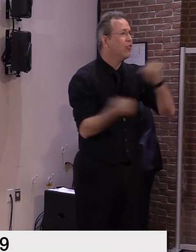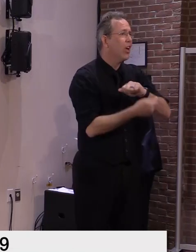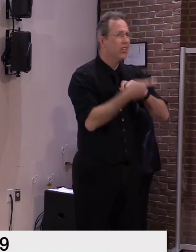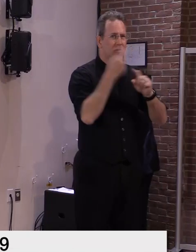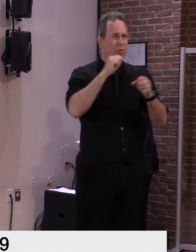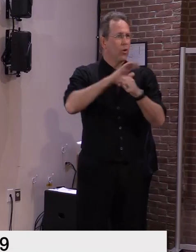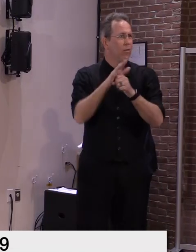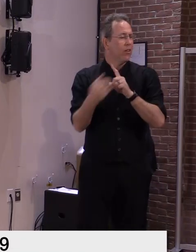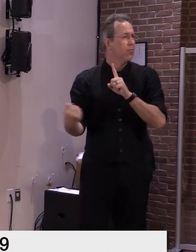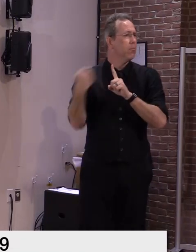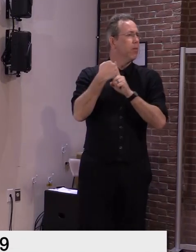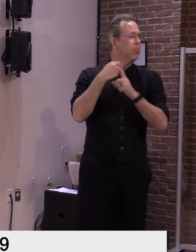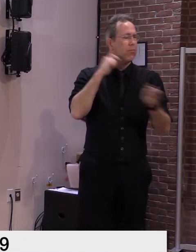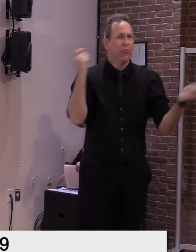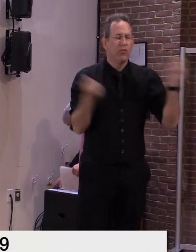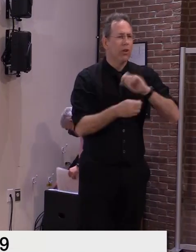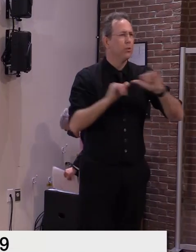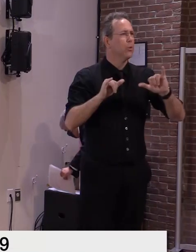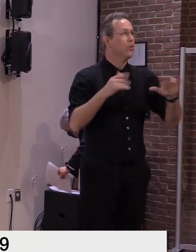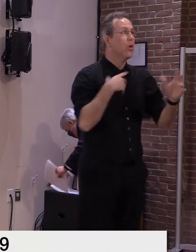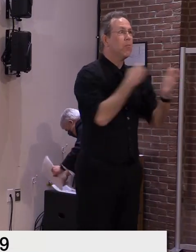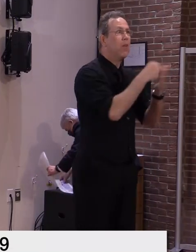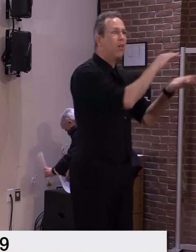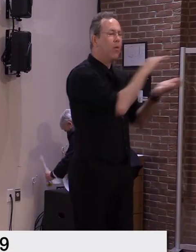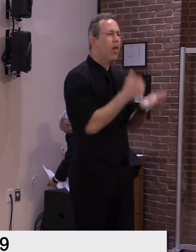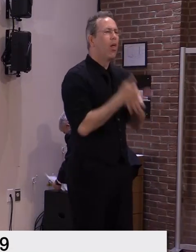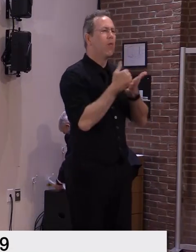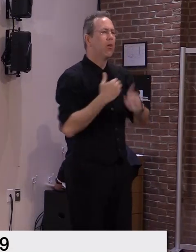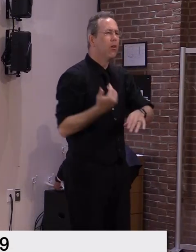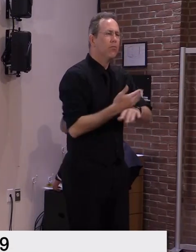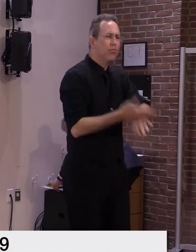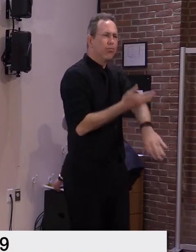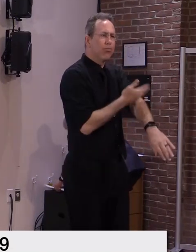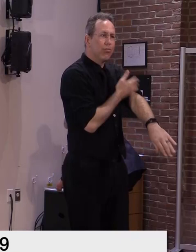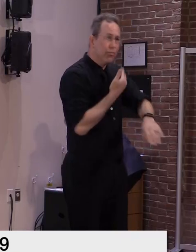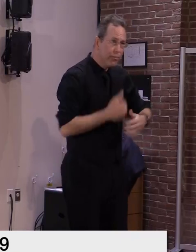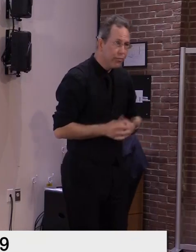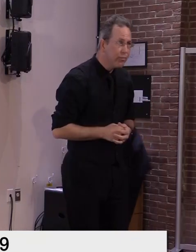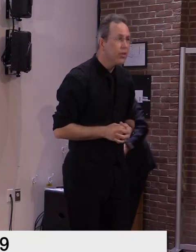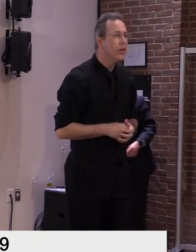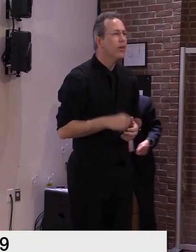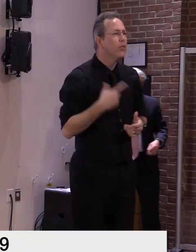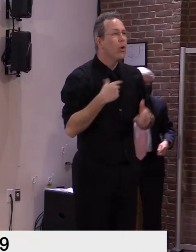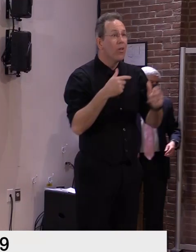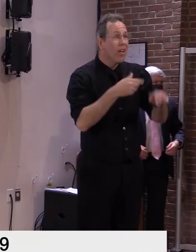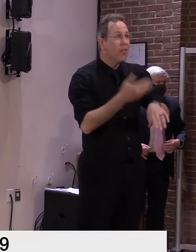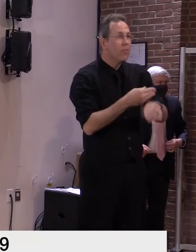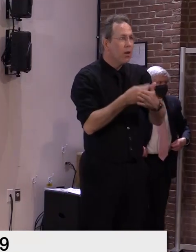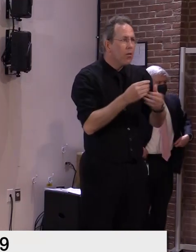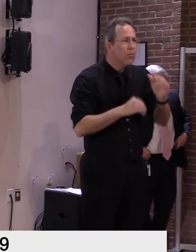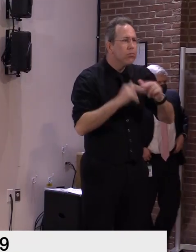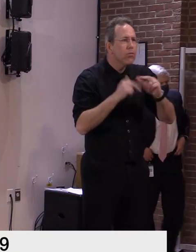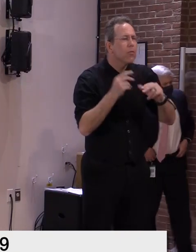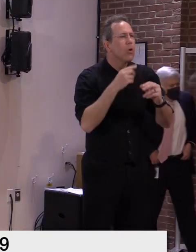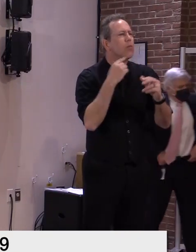investments on priorities we share, to build a more prosperous and equitable future for our